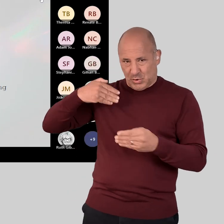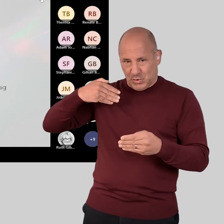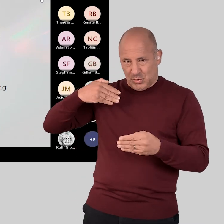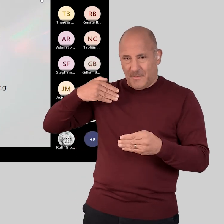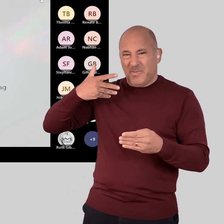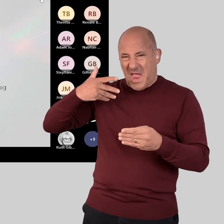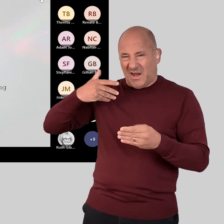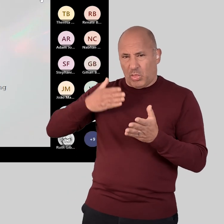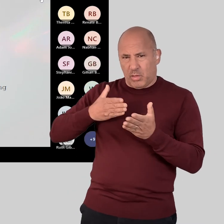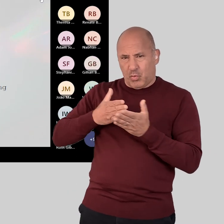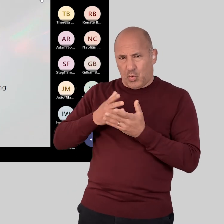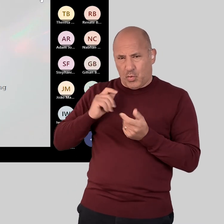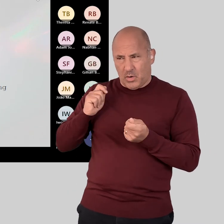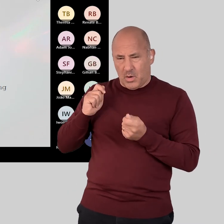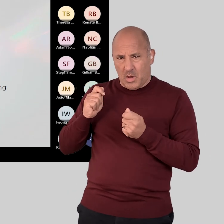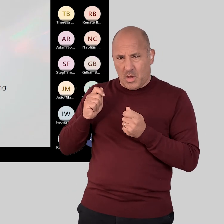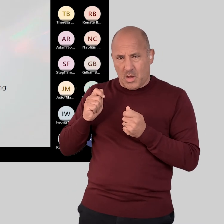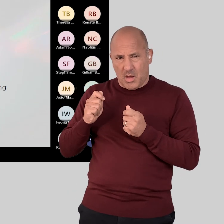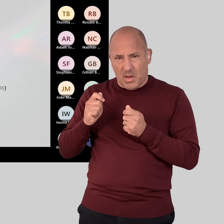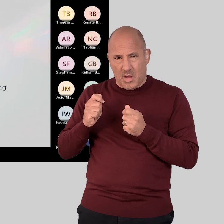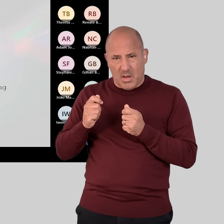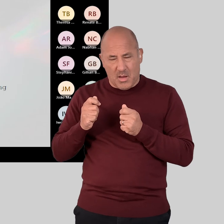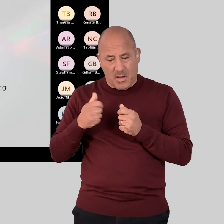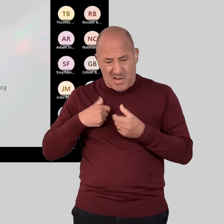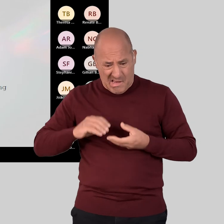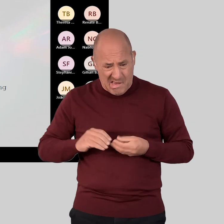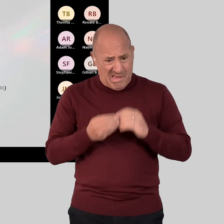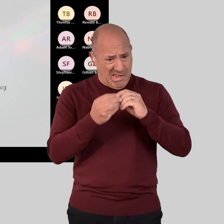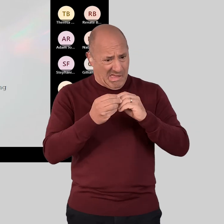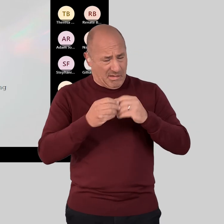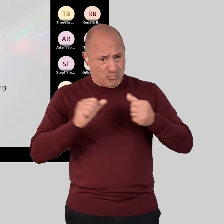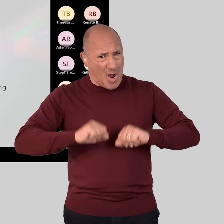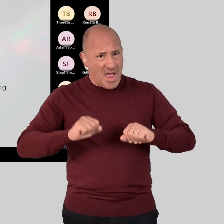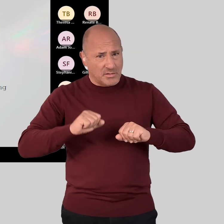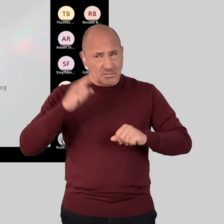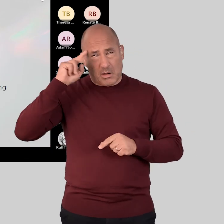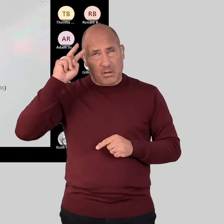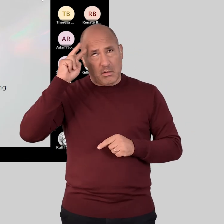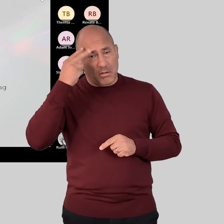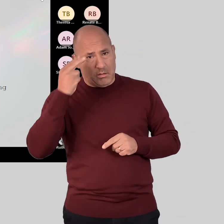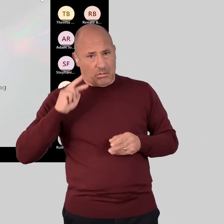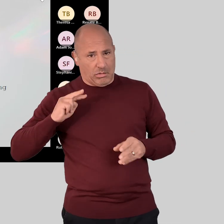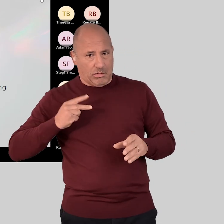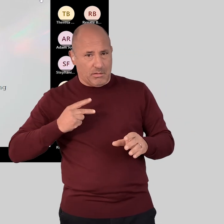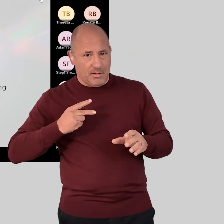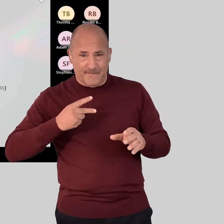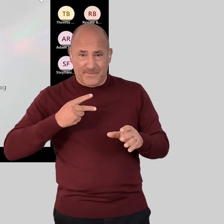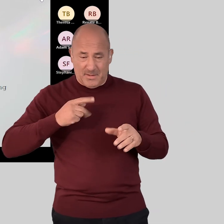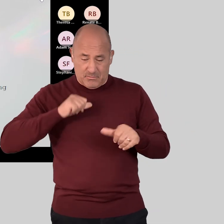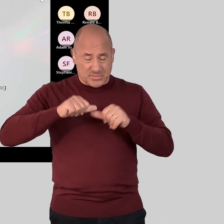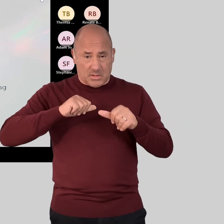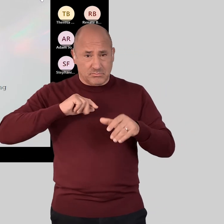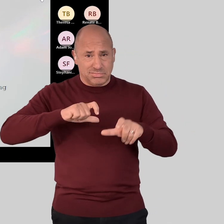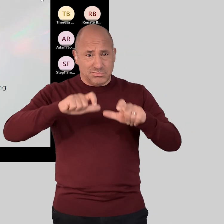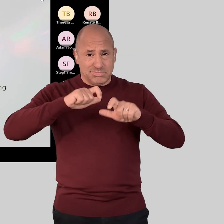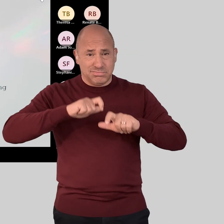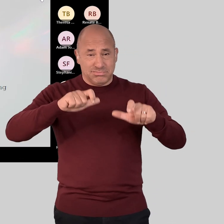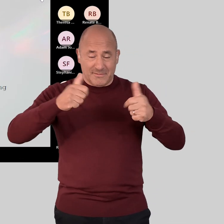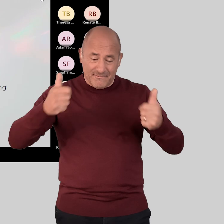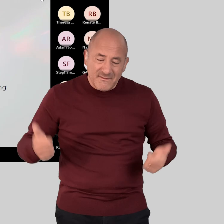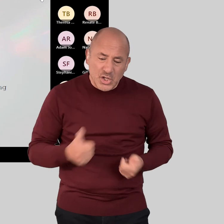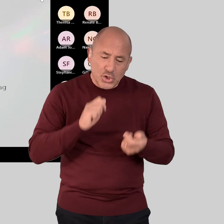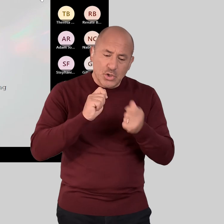process. So it's pre-formed, but then it's formed somewhere, even before starting to make it. It's an ongoing process,